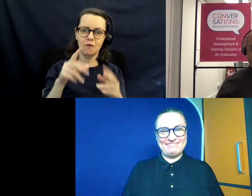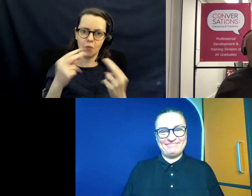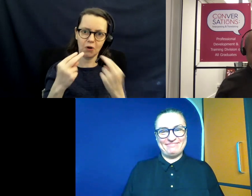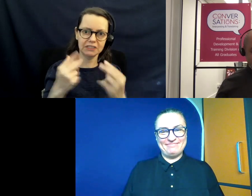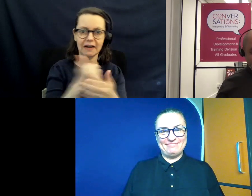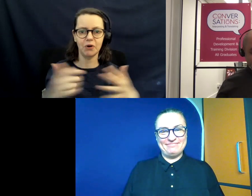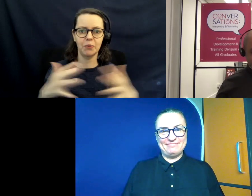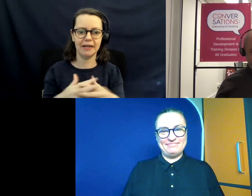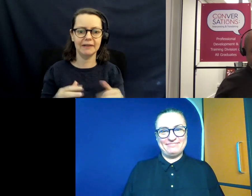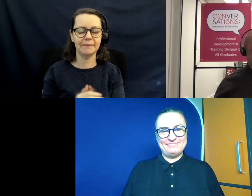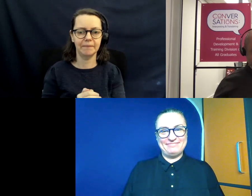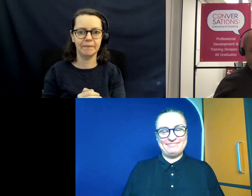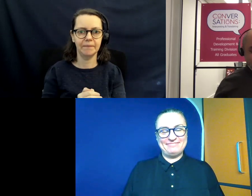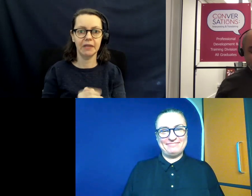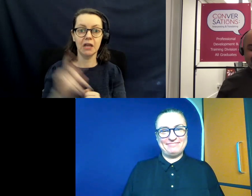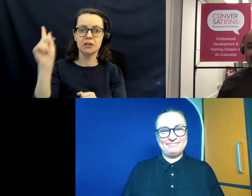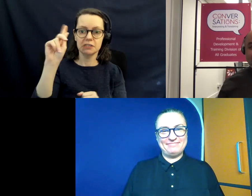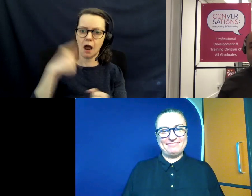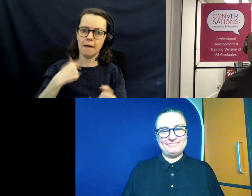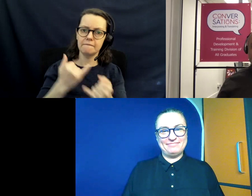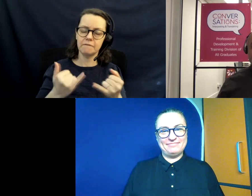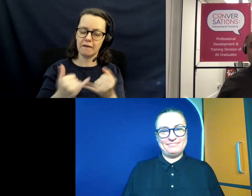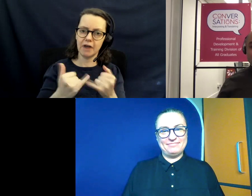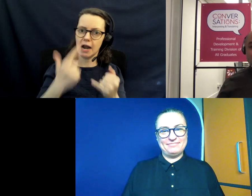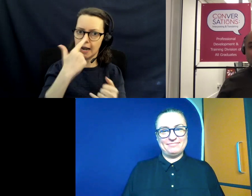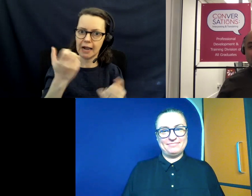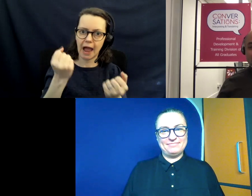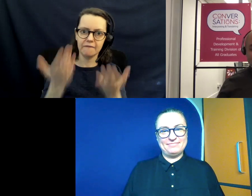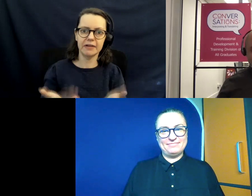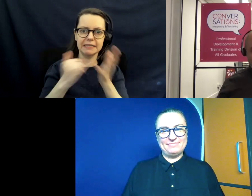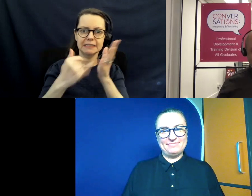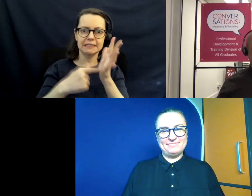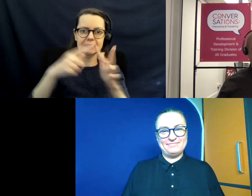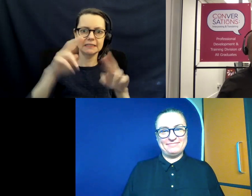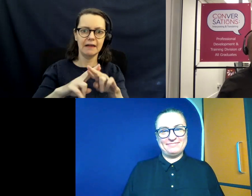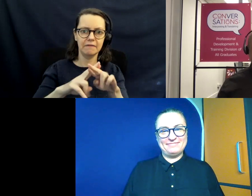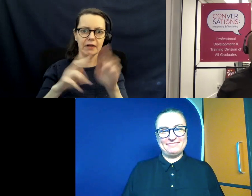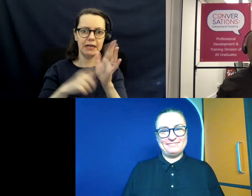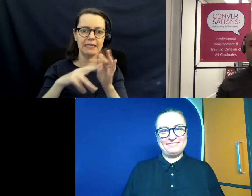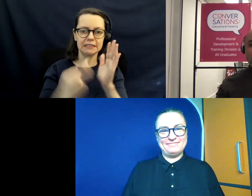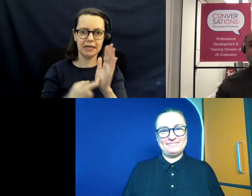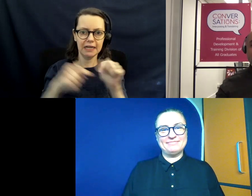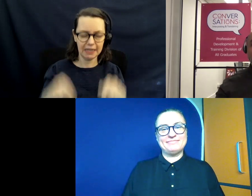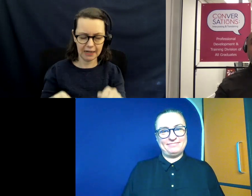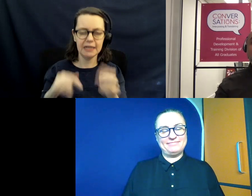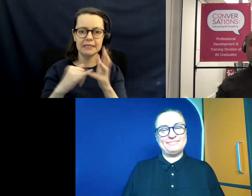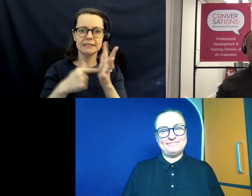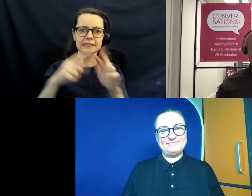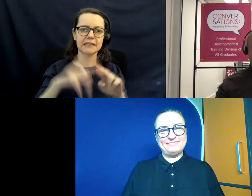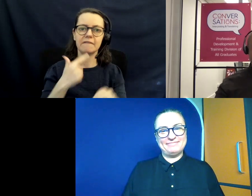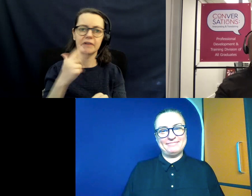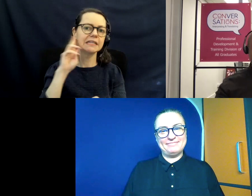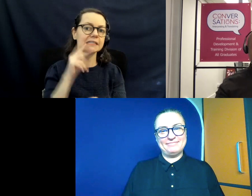week. Today, I am very lucky to have Stef Linder with me. And Stef is a